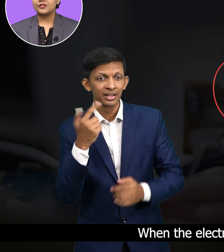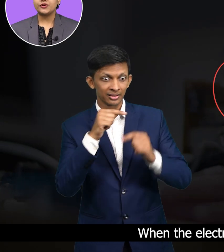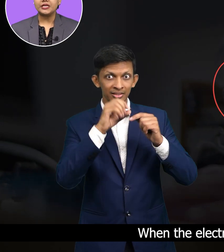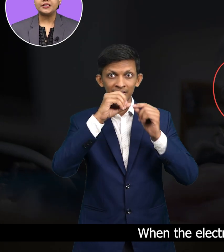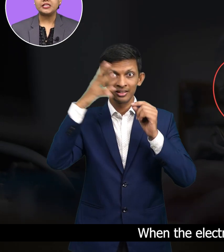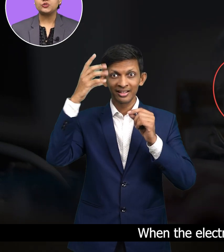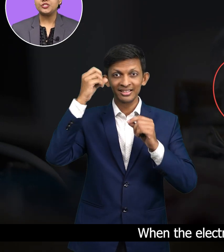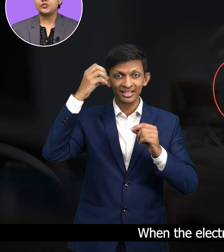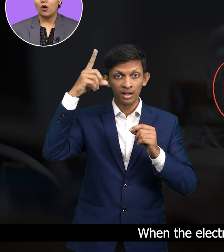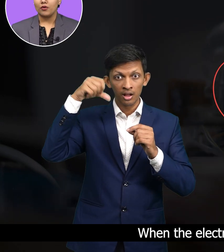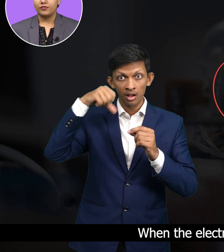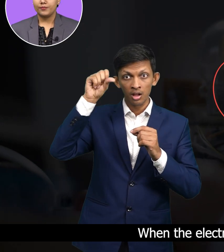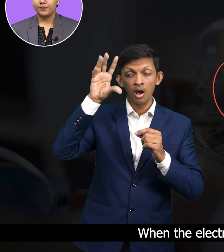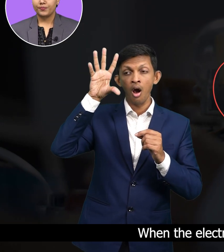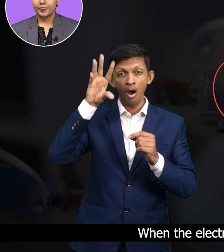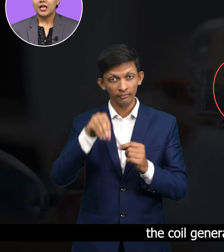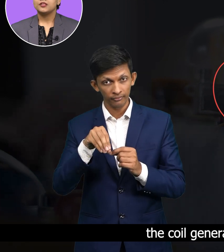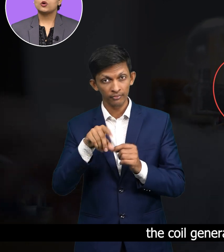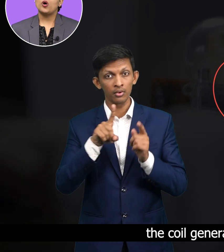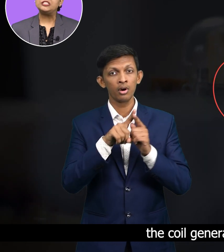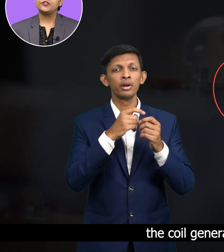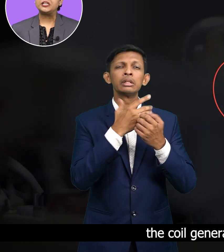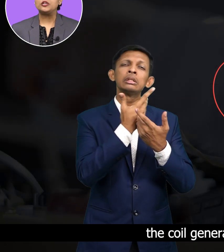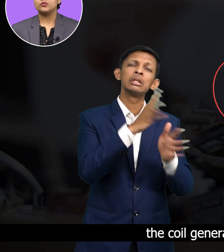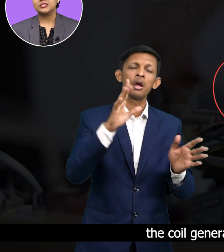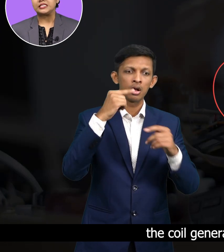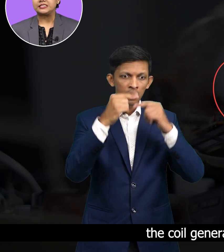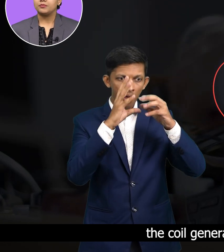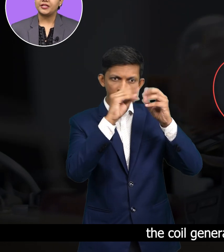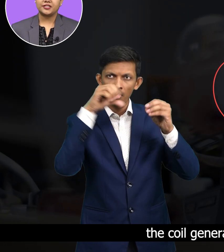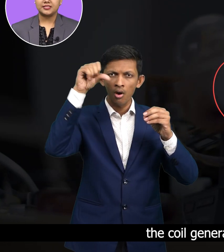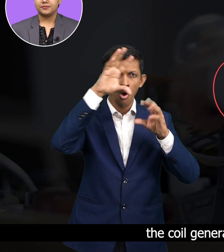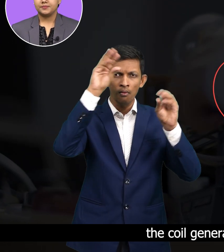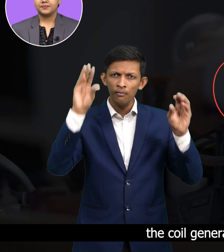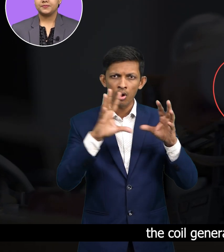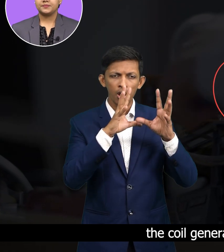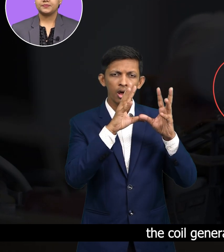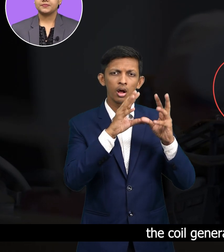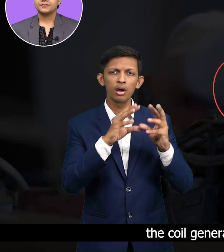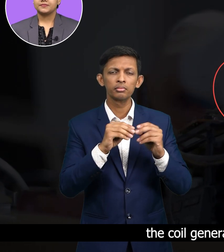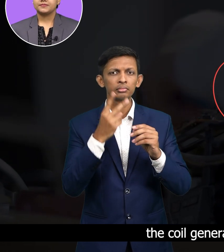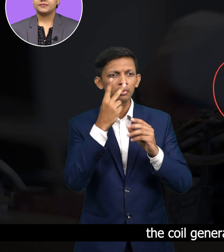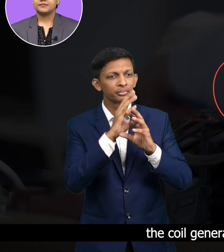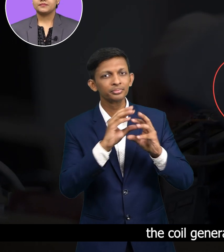When the electric current is switched off, the coil generally loses its magnetism.